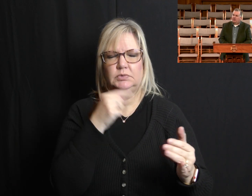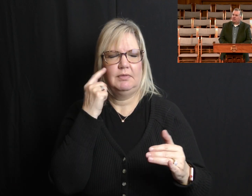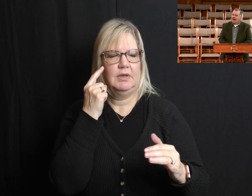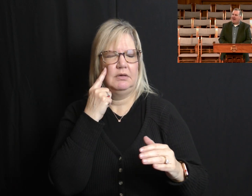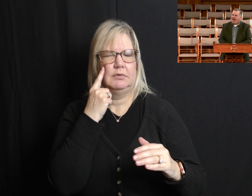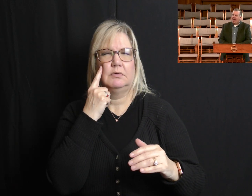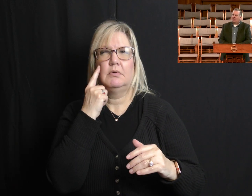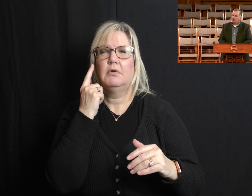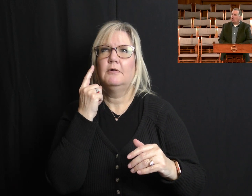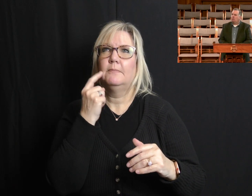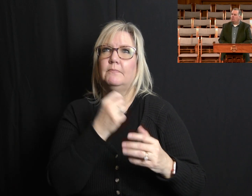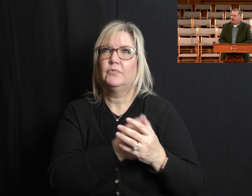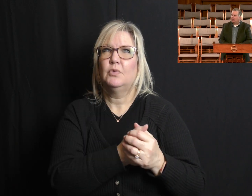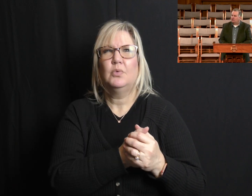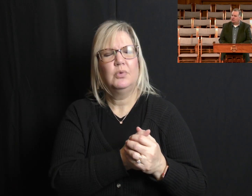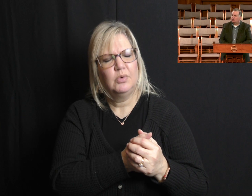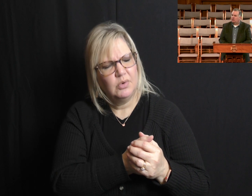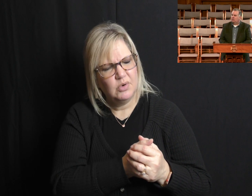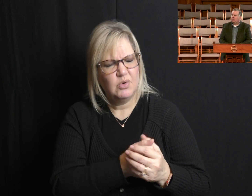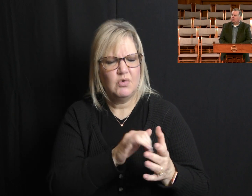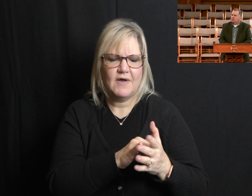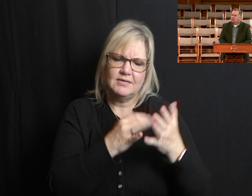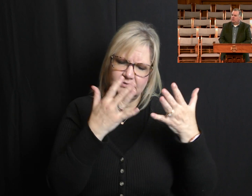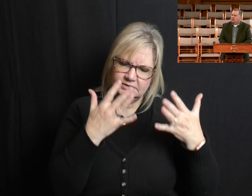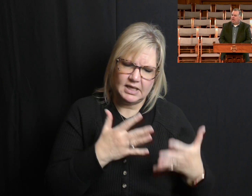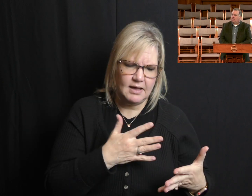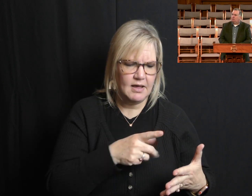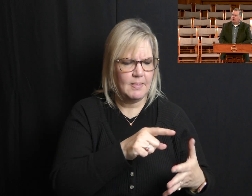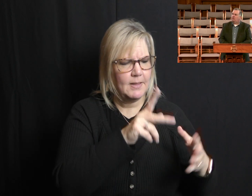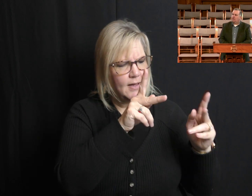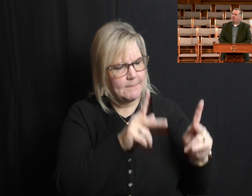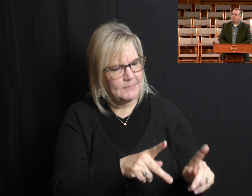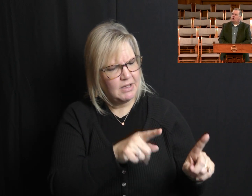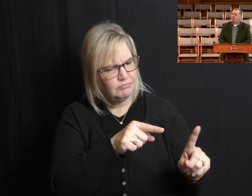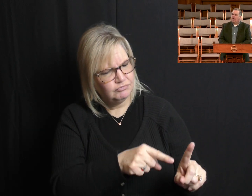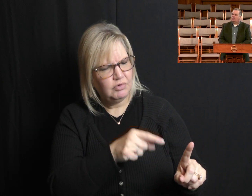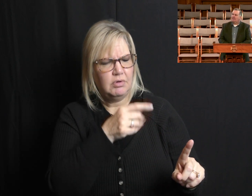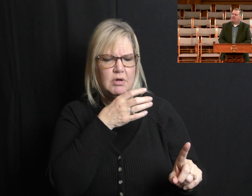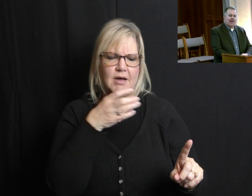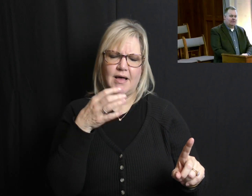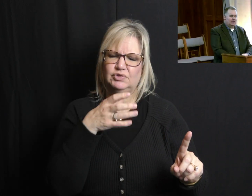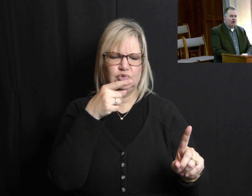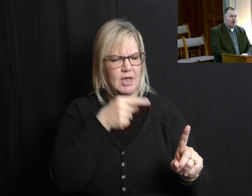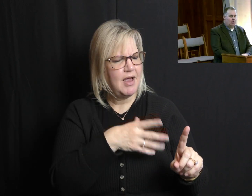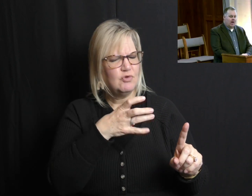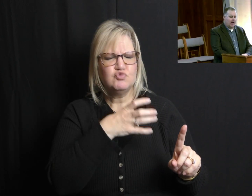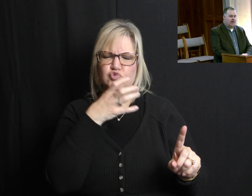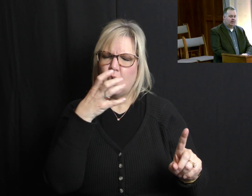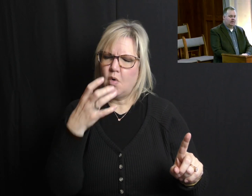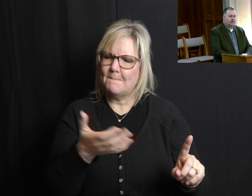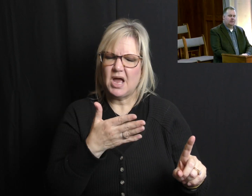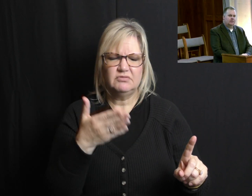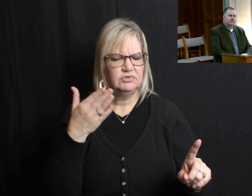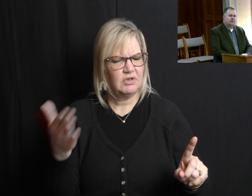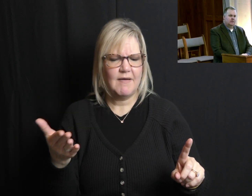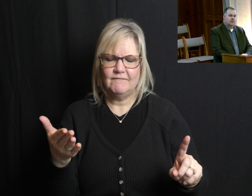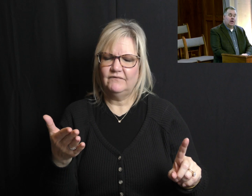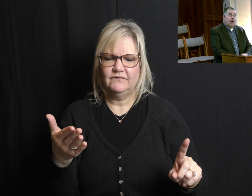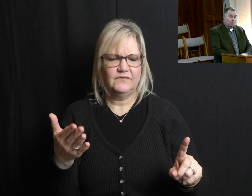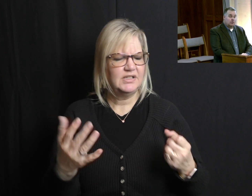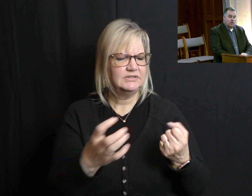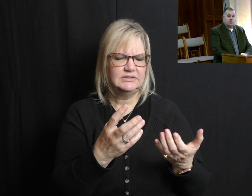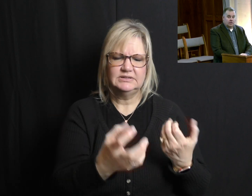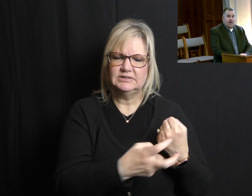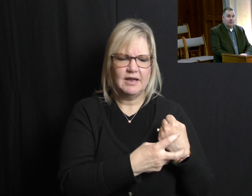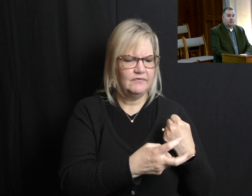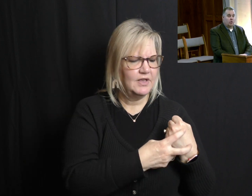that this guy had so much, had built up so much, and then left it all behind.